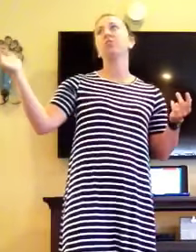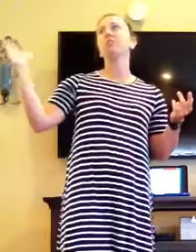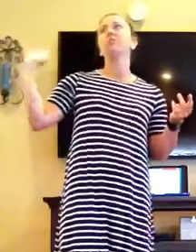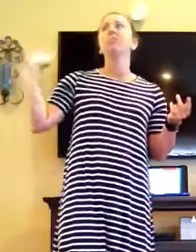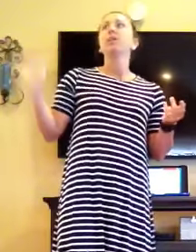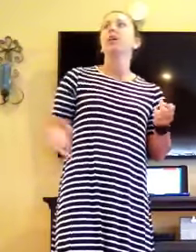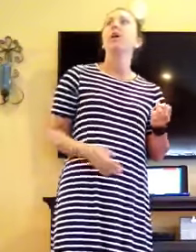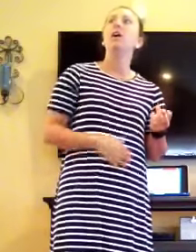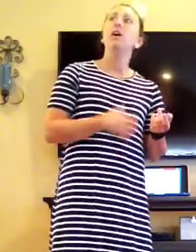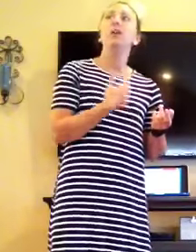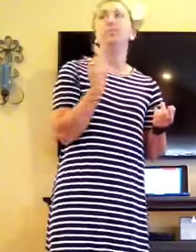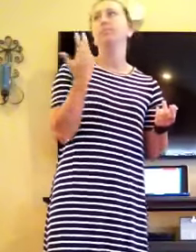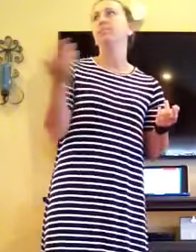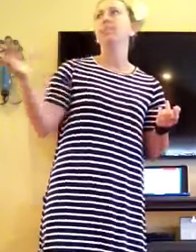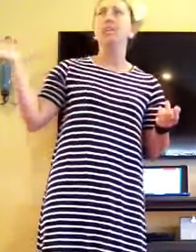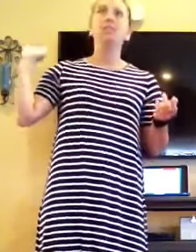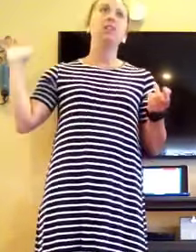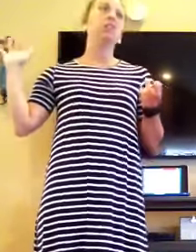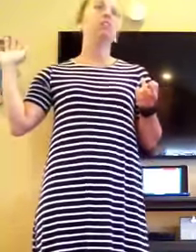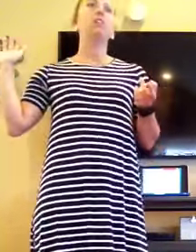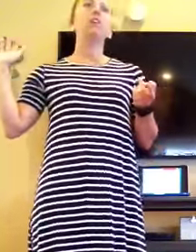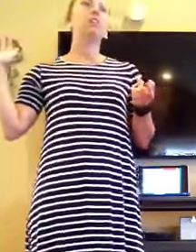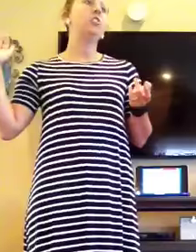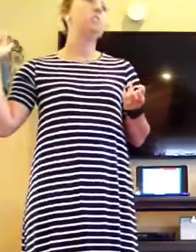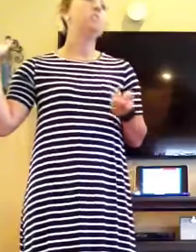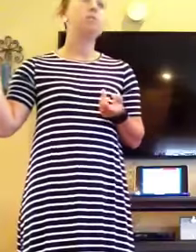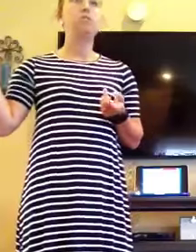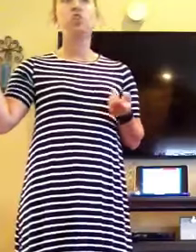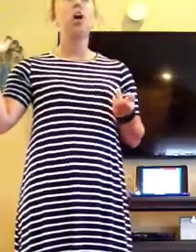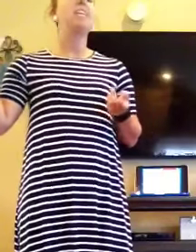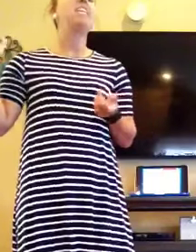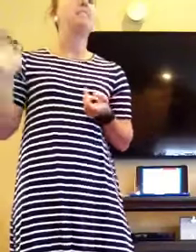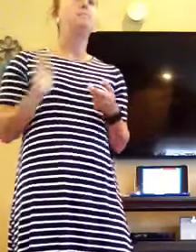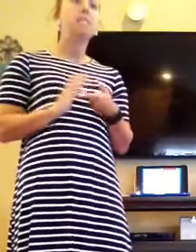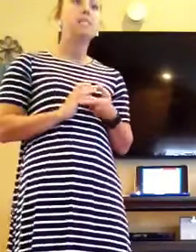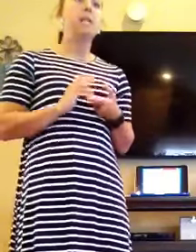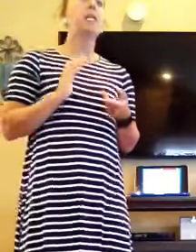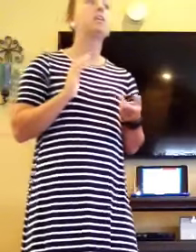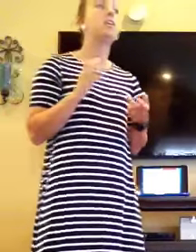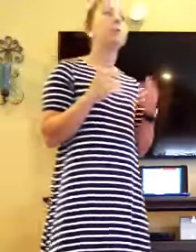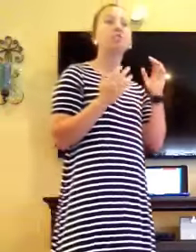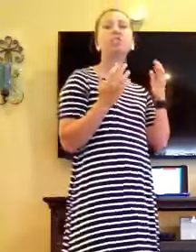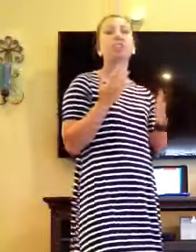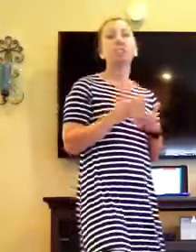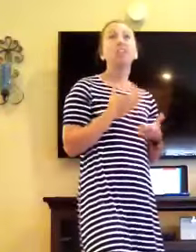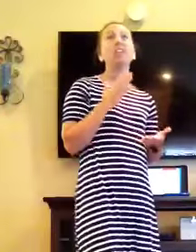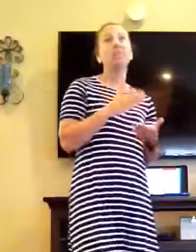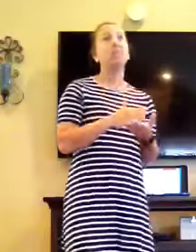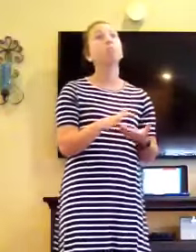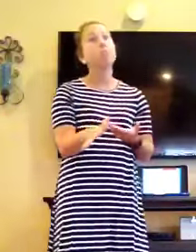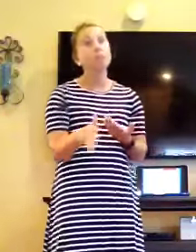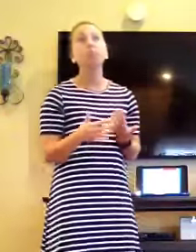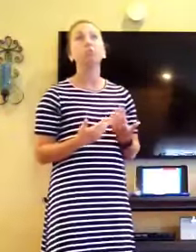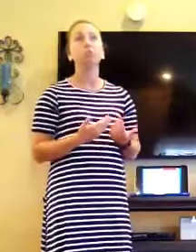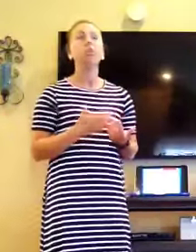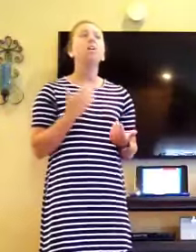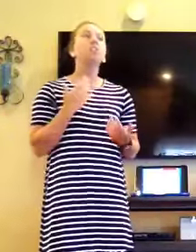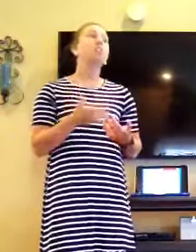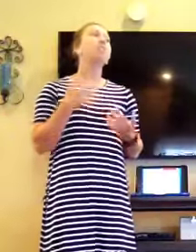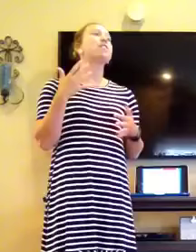teacher that such and such Johnny is missing. You know, just things like that. That can be your messenger. Just different things